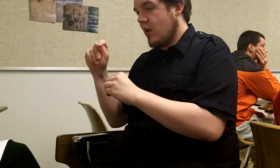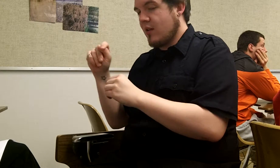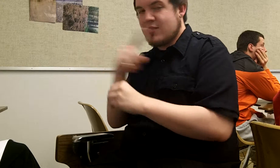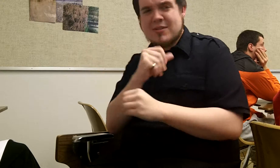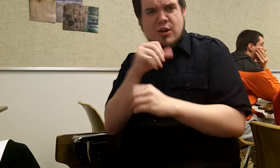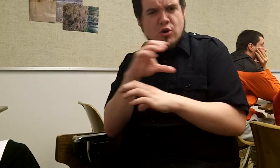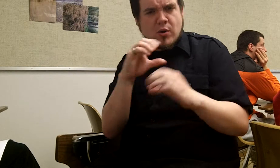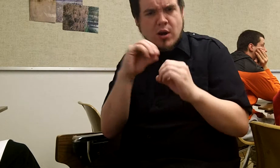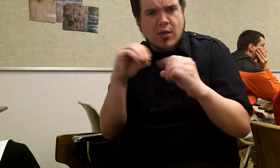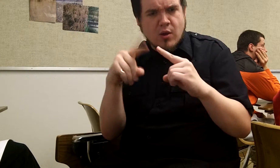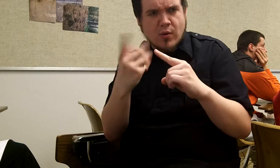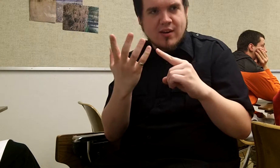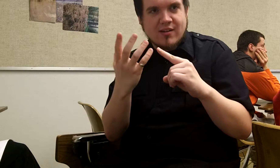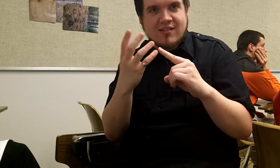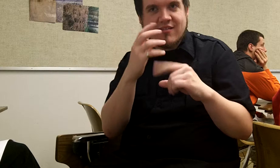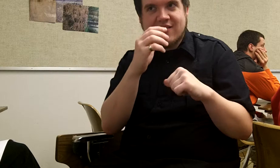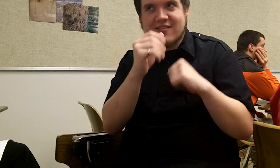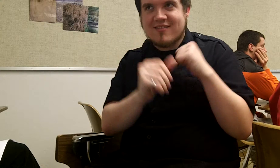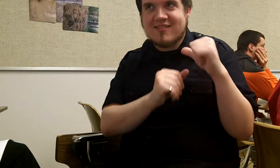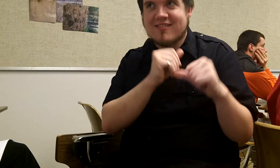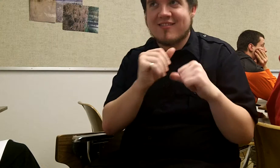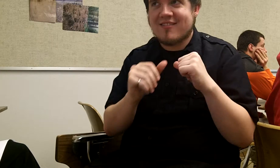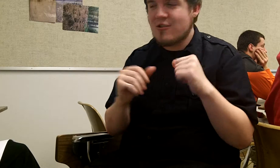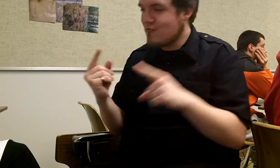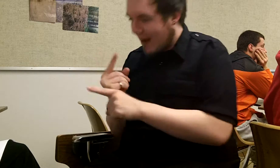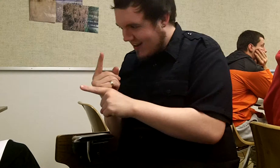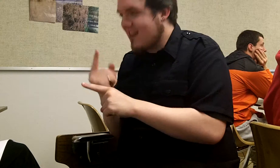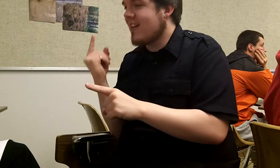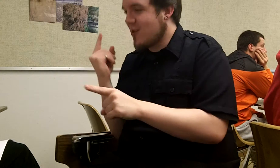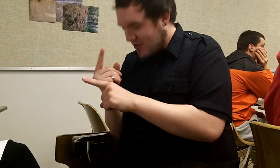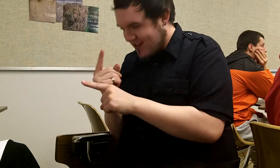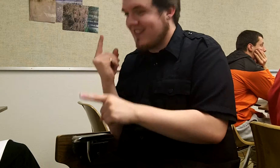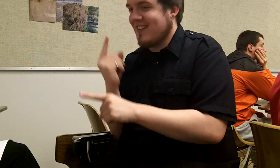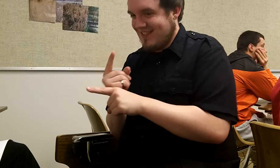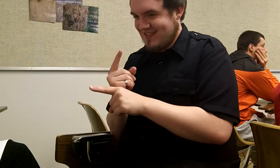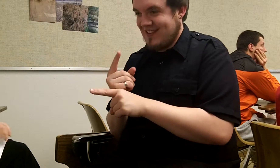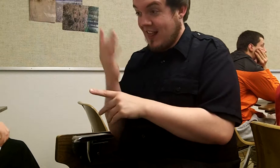It's just leaving GSK3 to do Correct. Okay. Correct. That's why I changed the